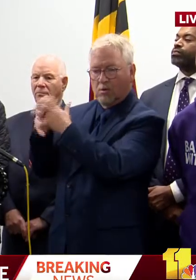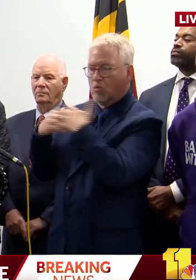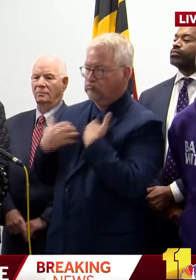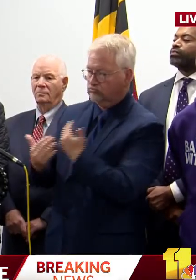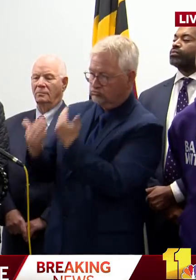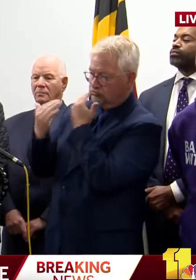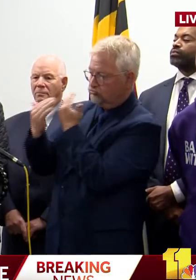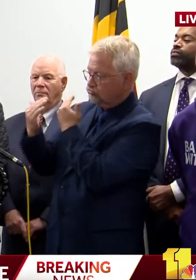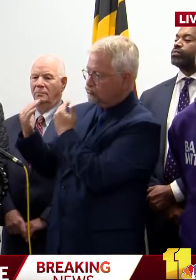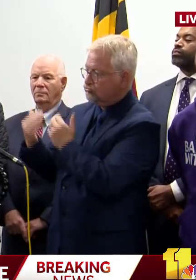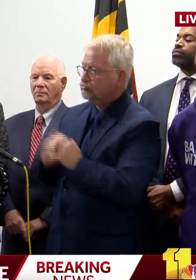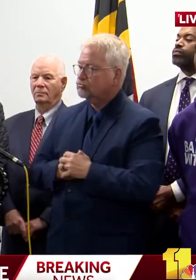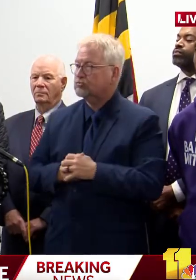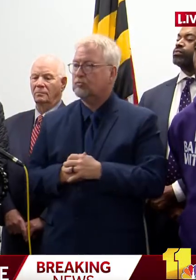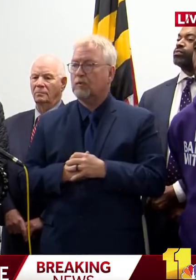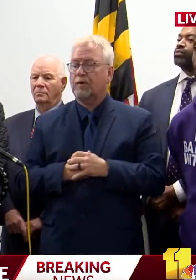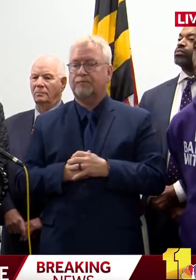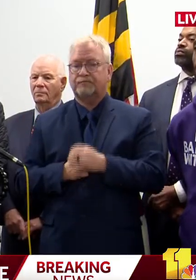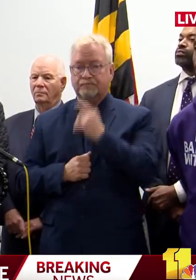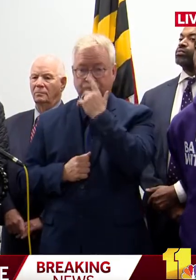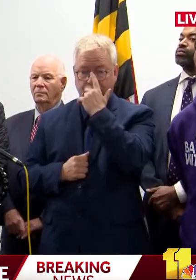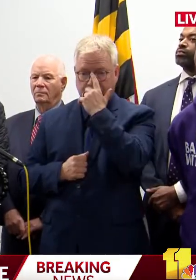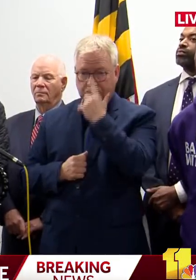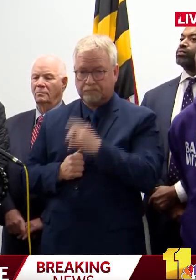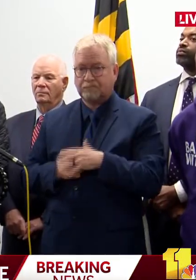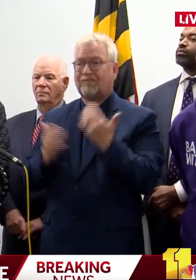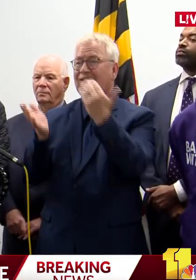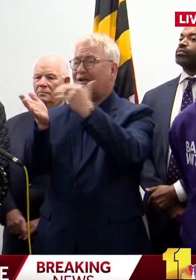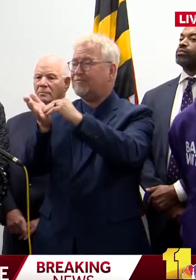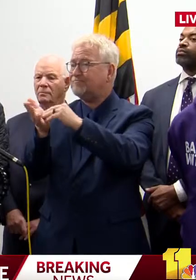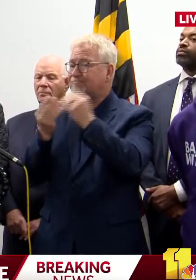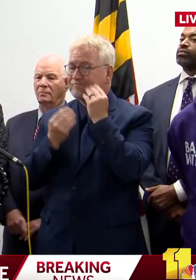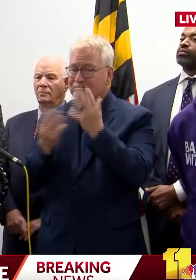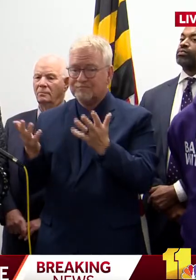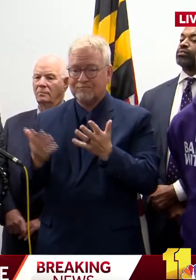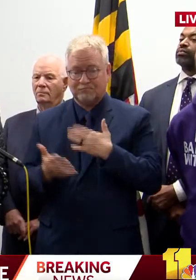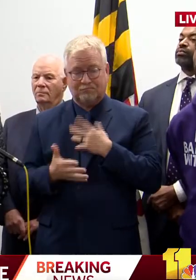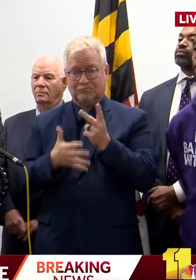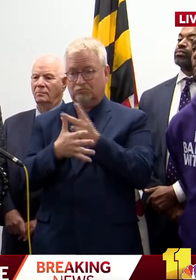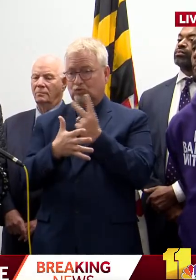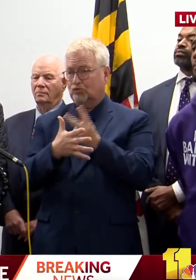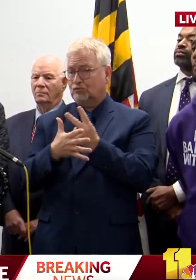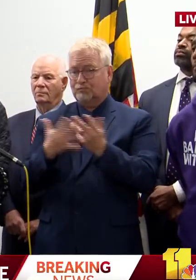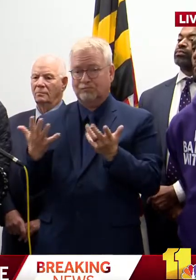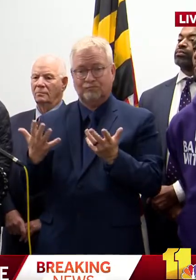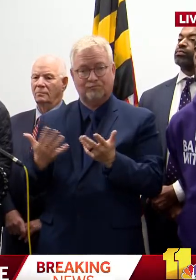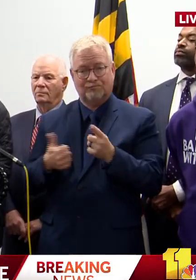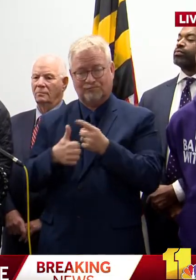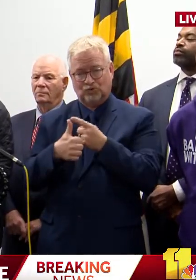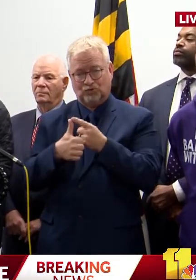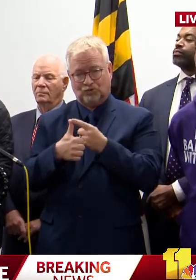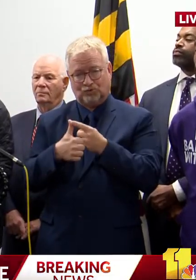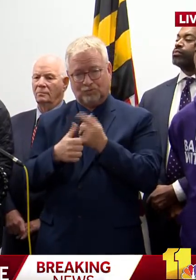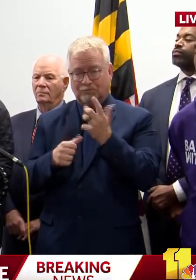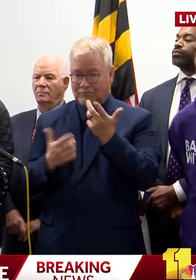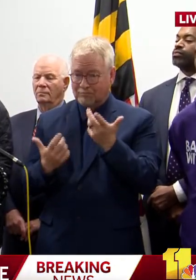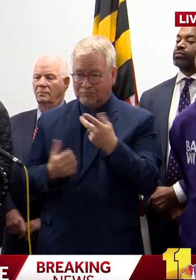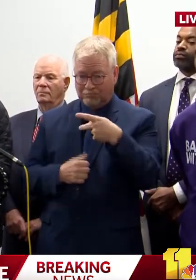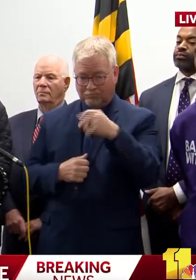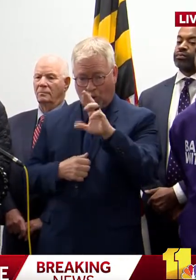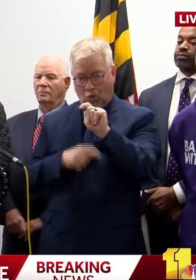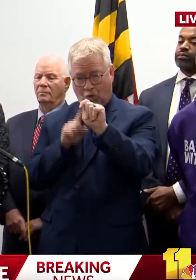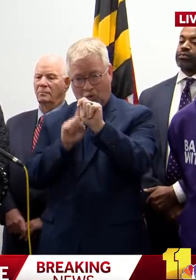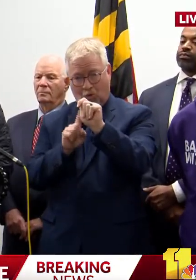doing. As others have said, we have two priorities. The most urgent priority is to open up the Port of